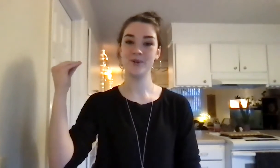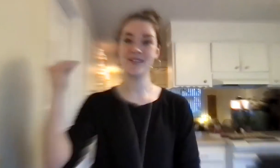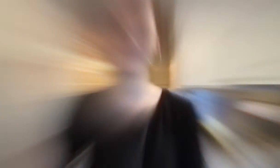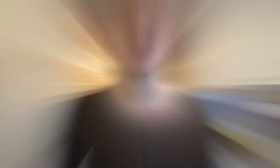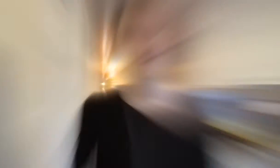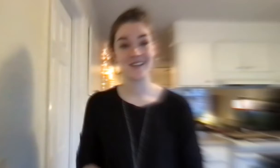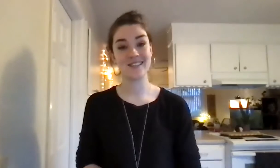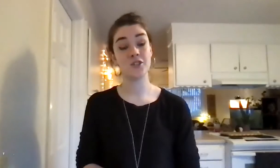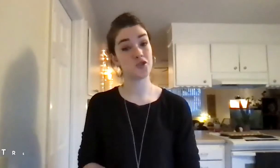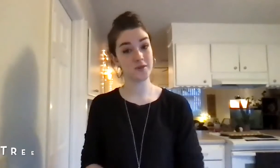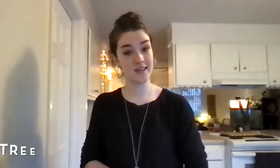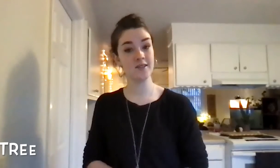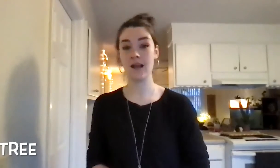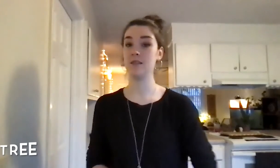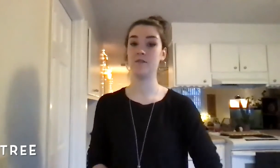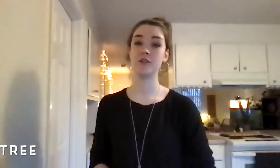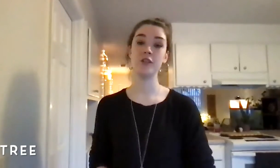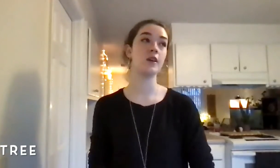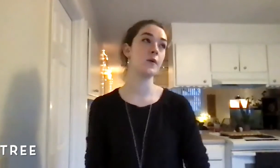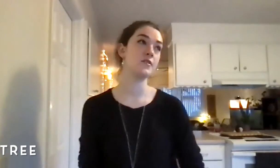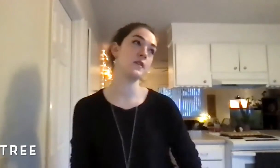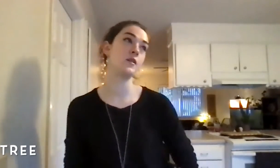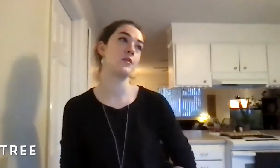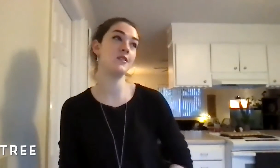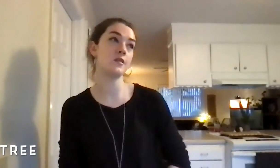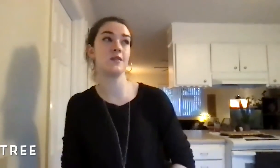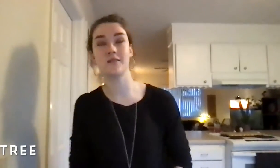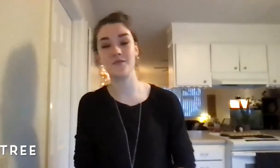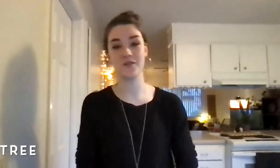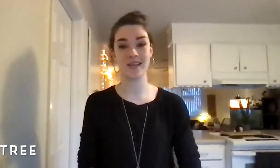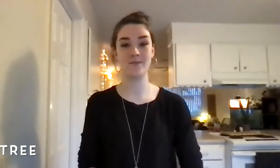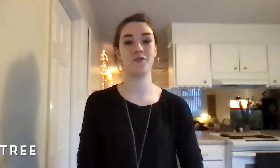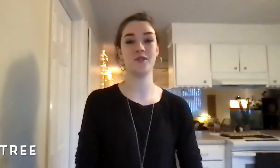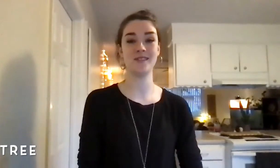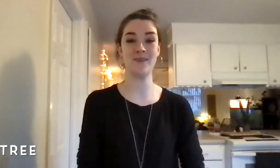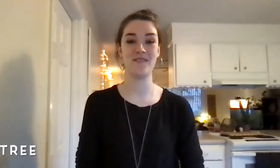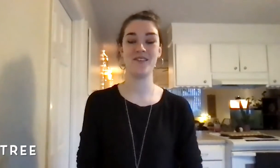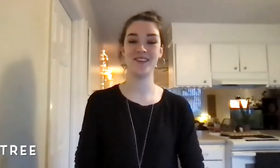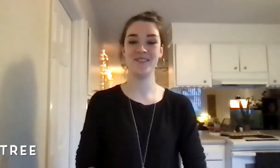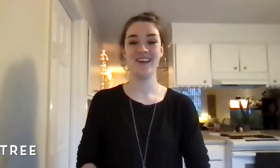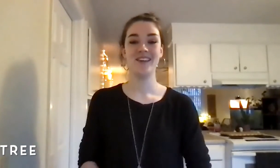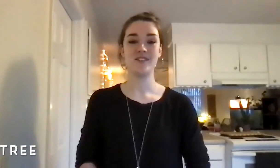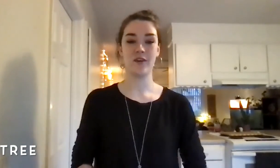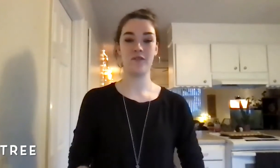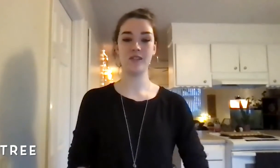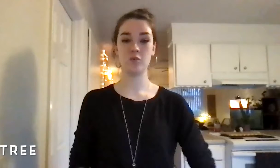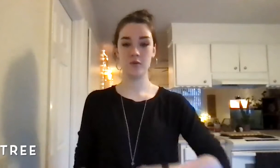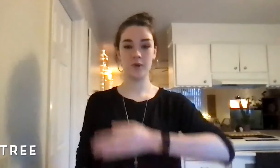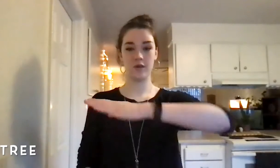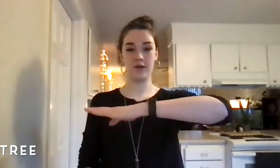Awesome. Next is tree. I love that Chico is filled with lots and lots of different types of trees. It's my favorite. So for this one, we are going to